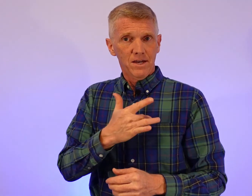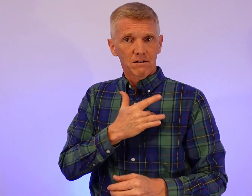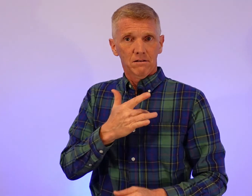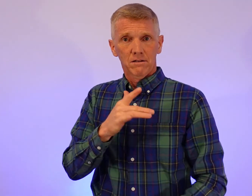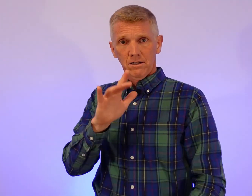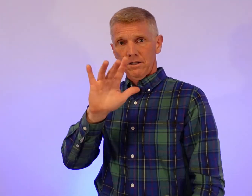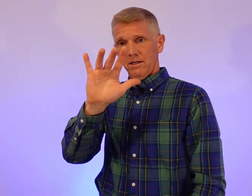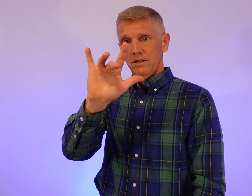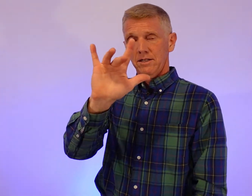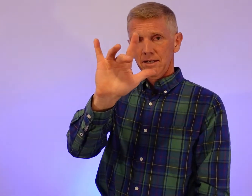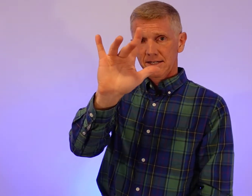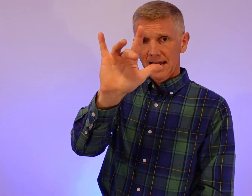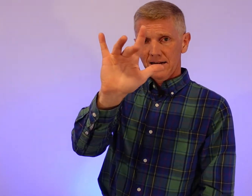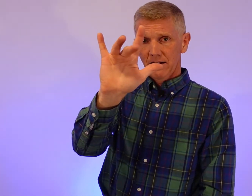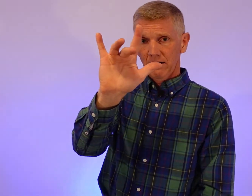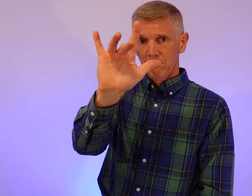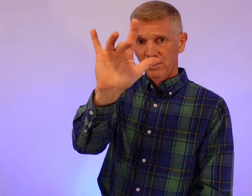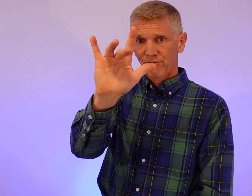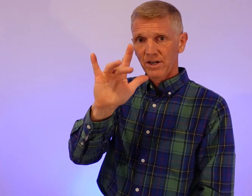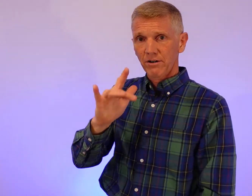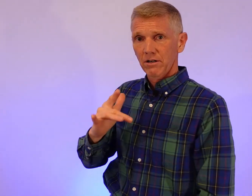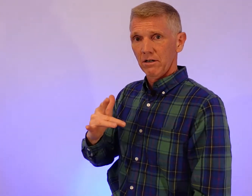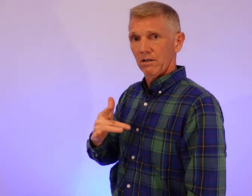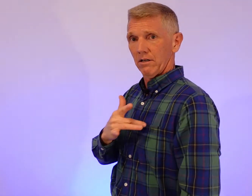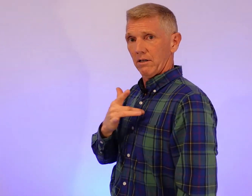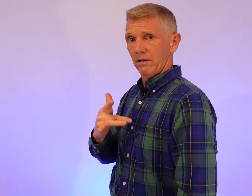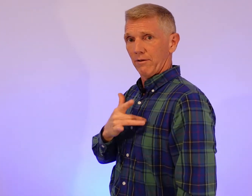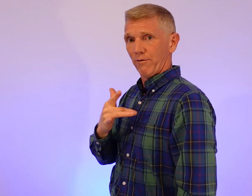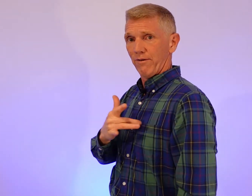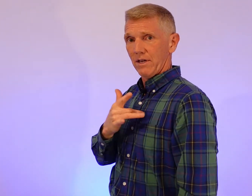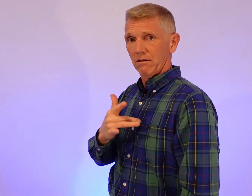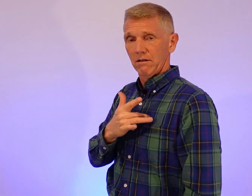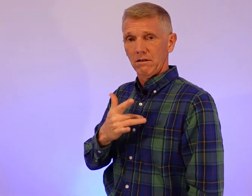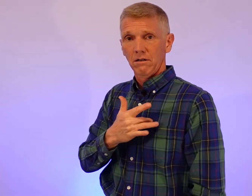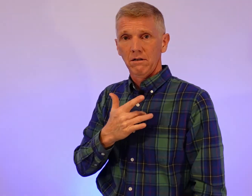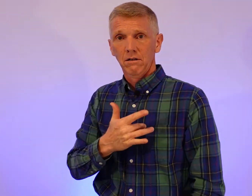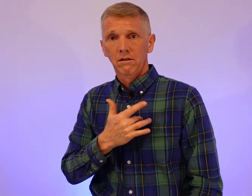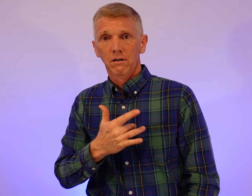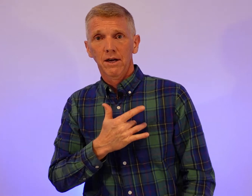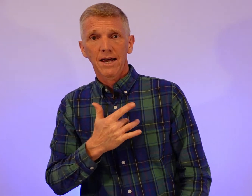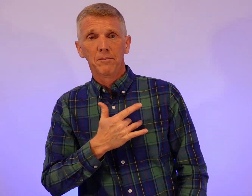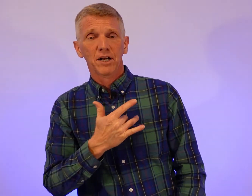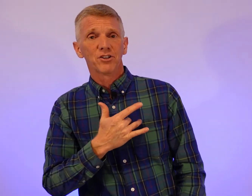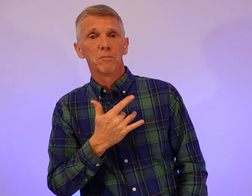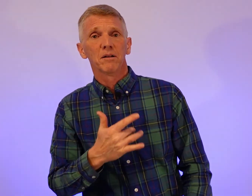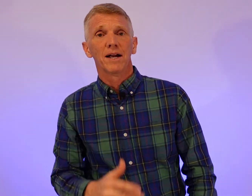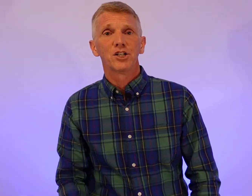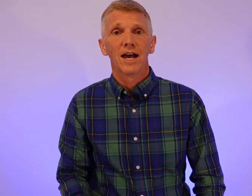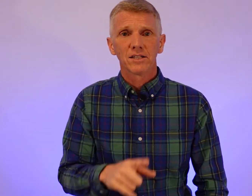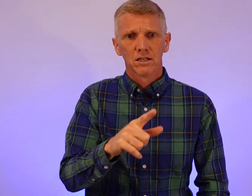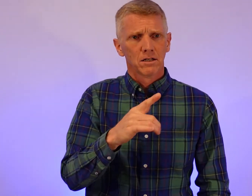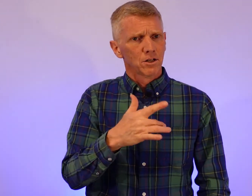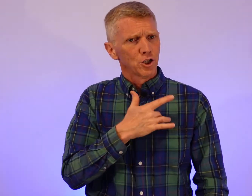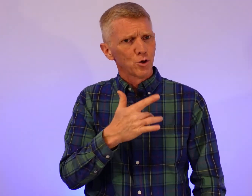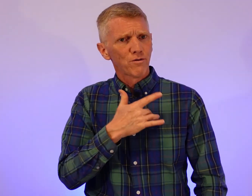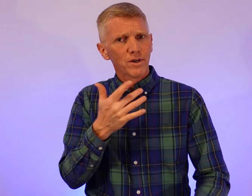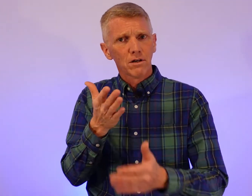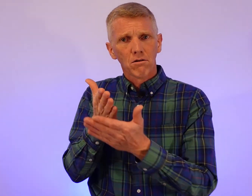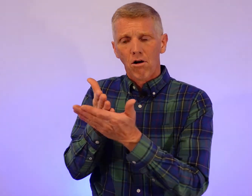Feel. See this hand here? Middle finger? Feel. Okay? I'm touching the middle of my chest. Do you feel